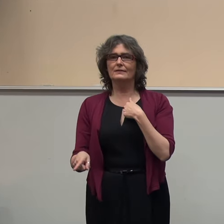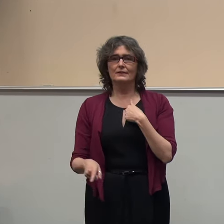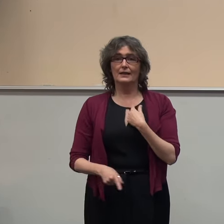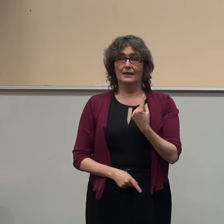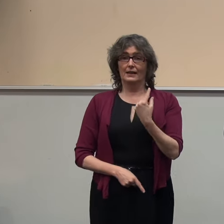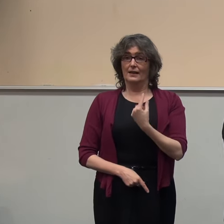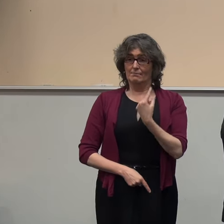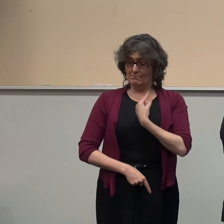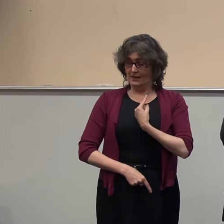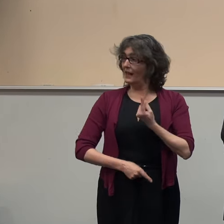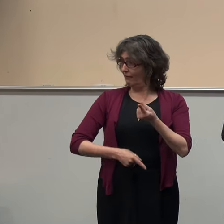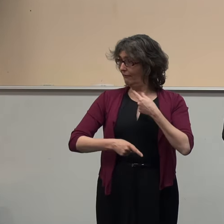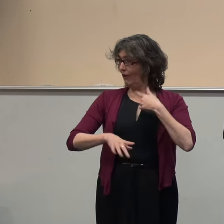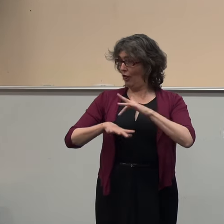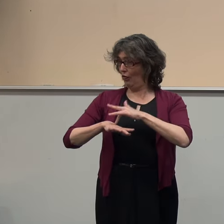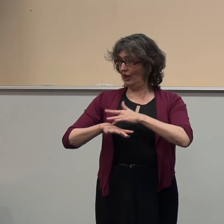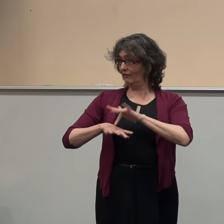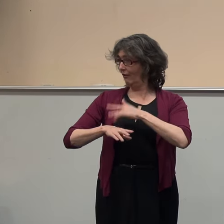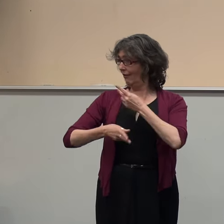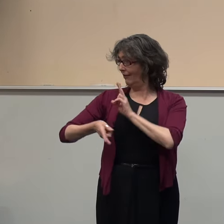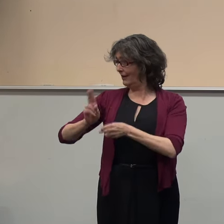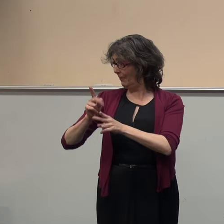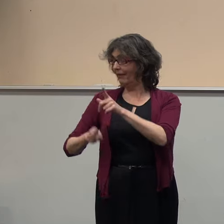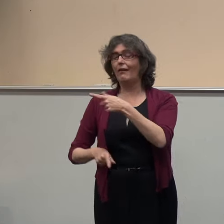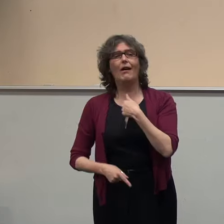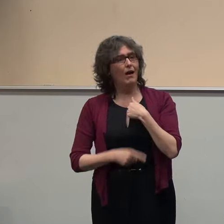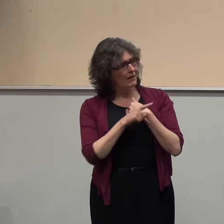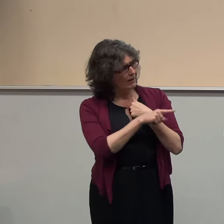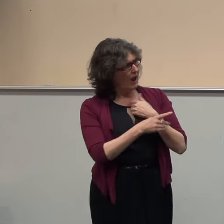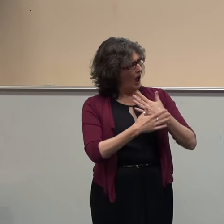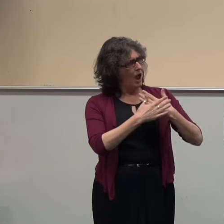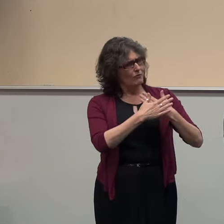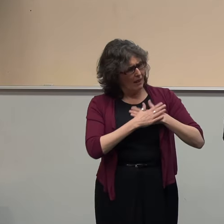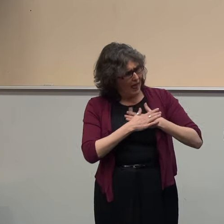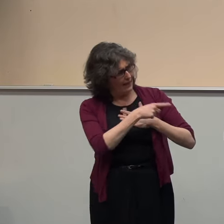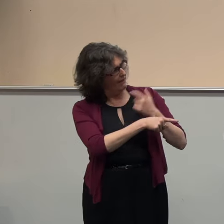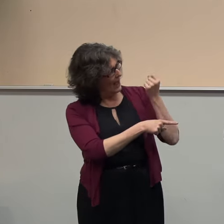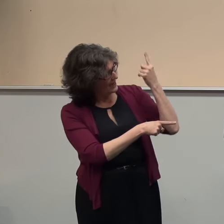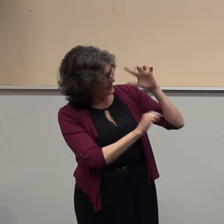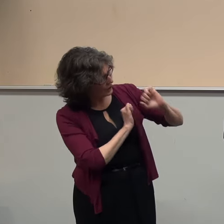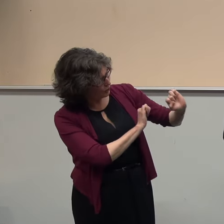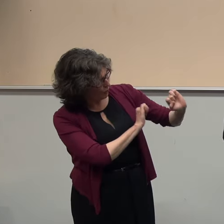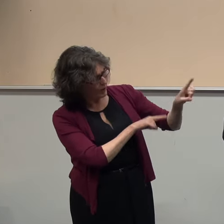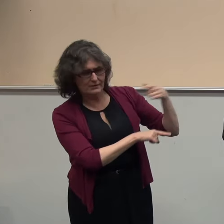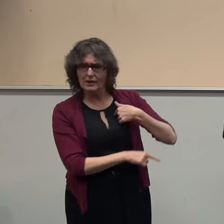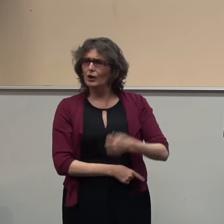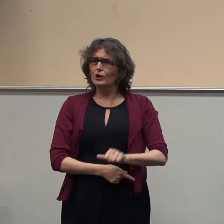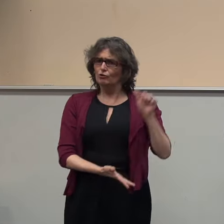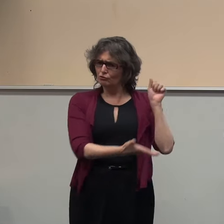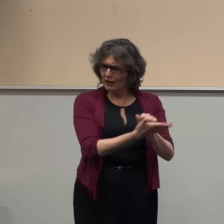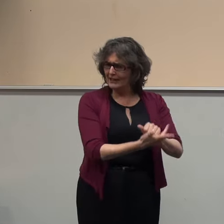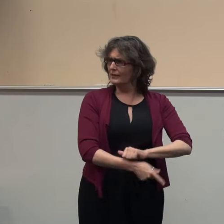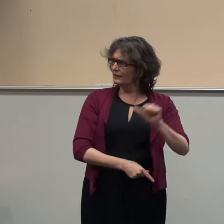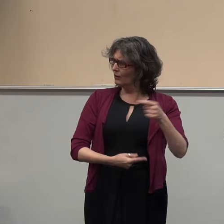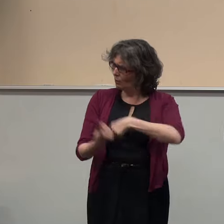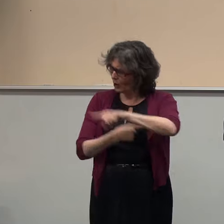for quite a few years, and I'm really encouraged by many of the things you're saying as a role. Yes, we should be reflecting what's up there. We should